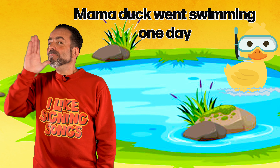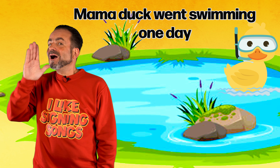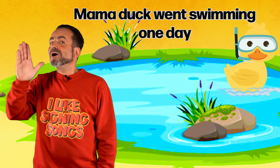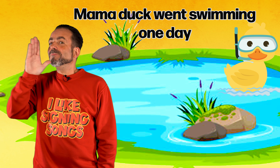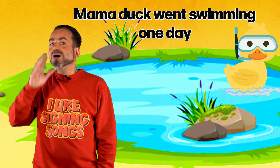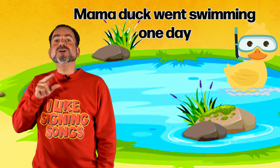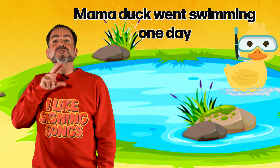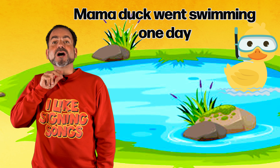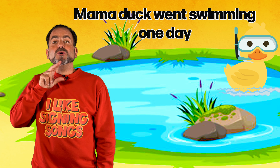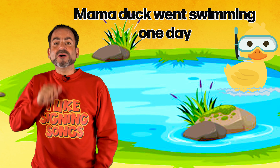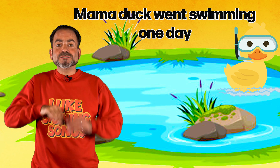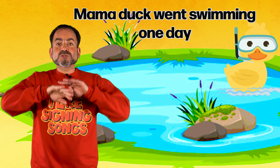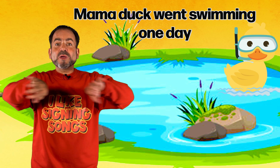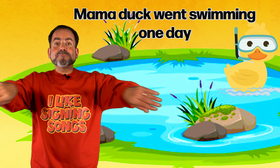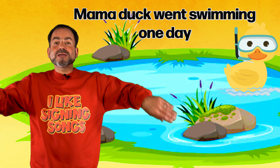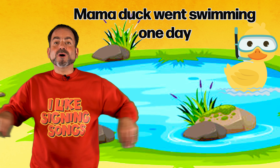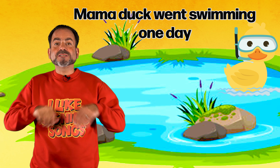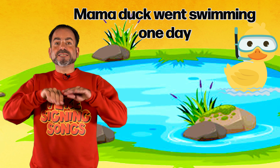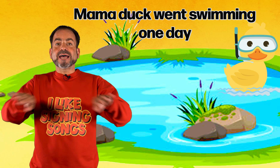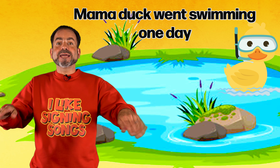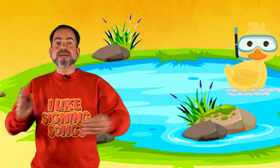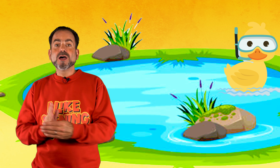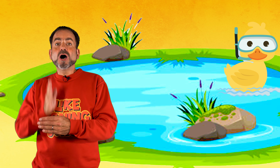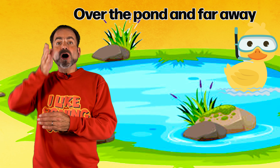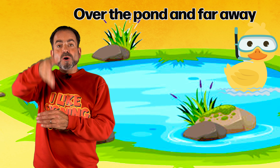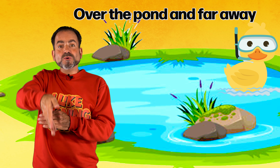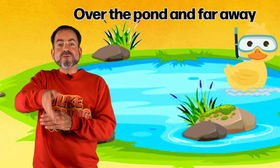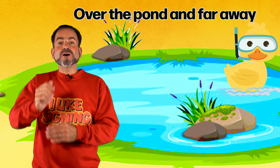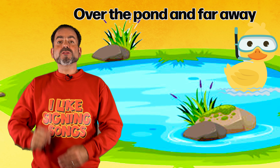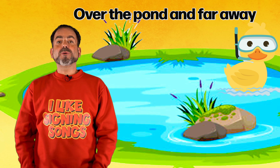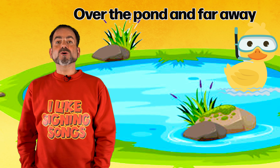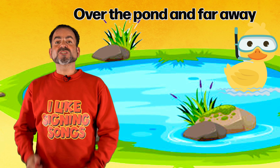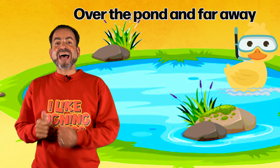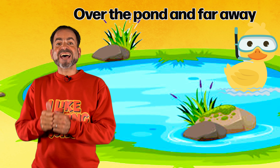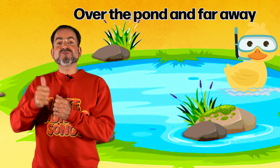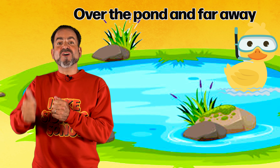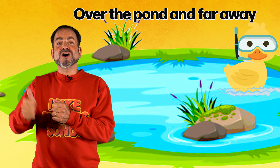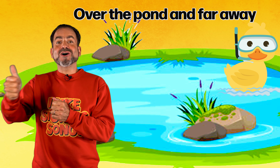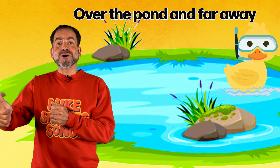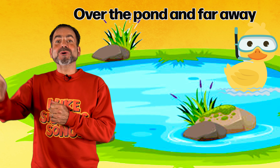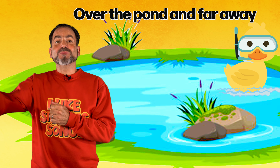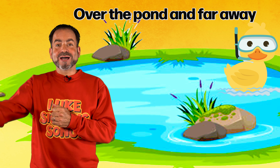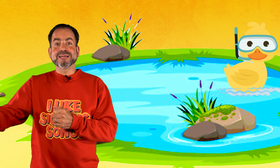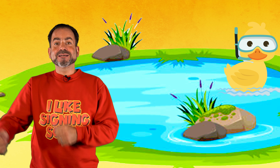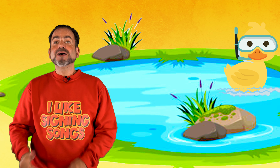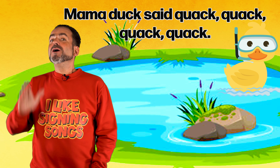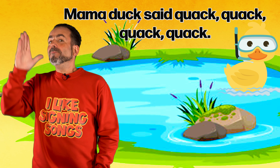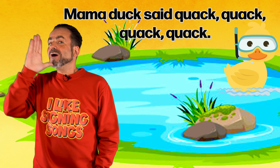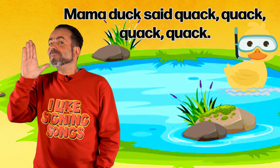Mama duck went swimming one day, over the pond and far away. Mama